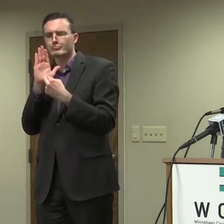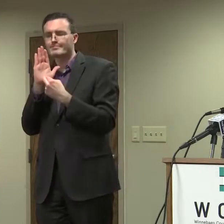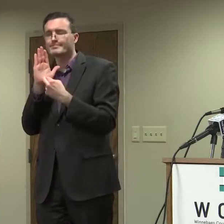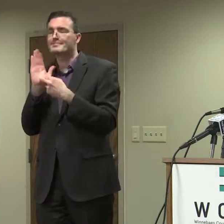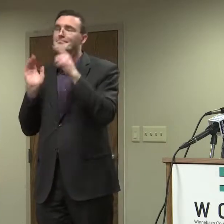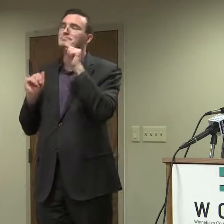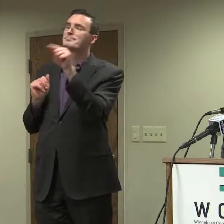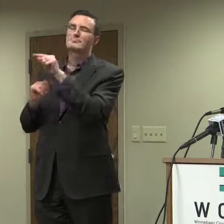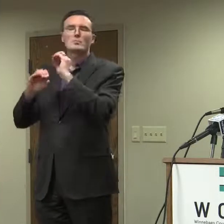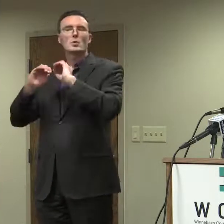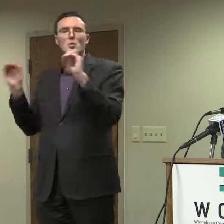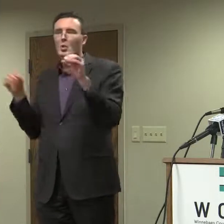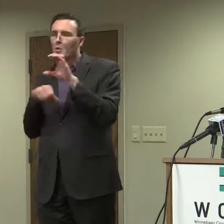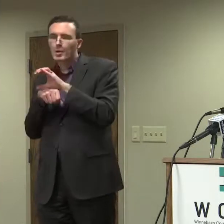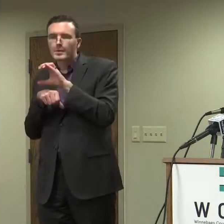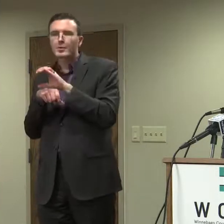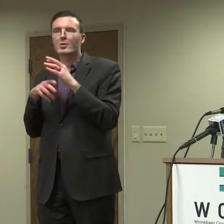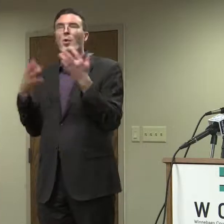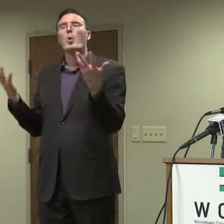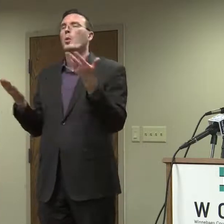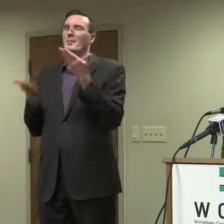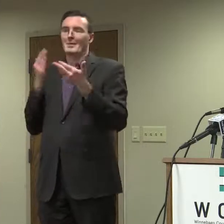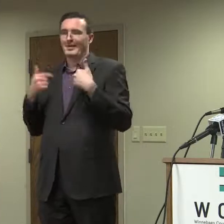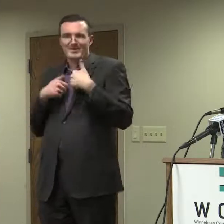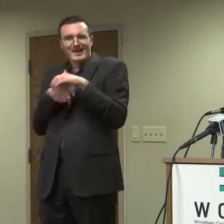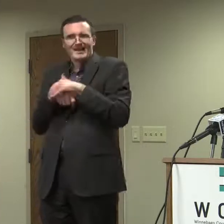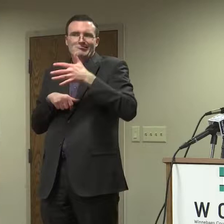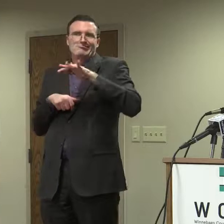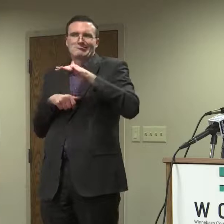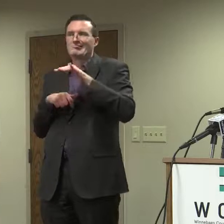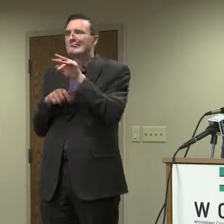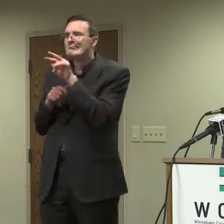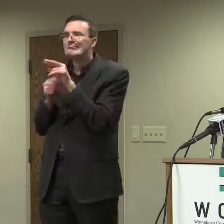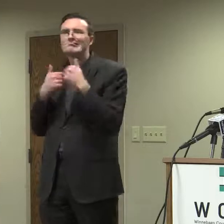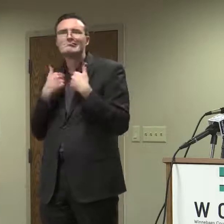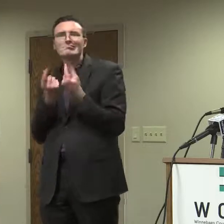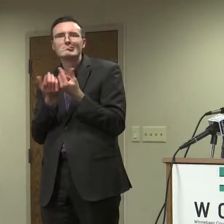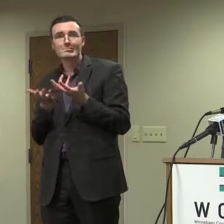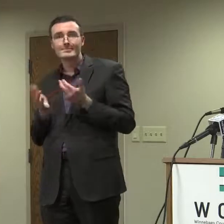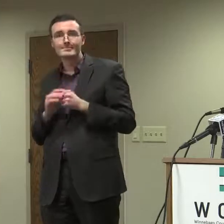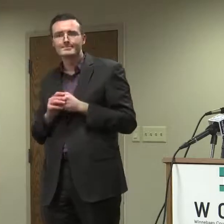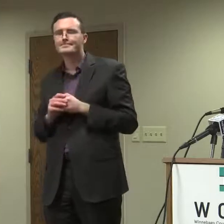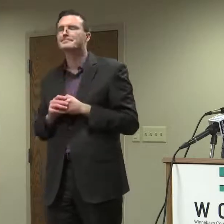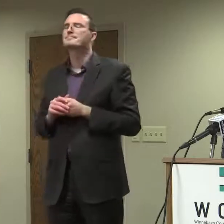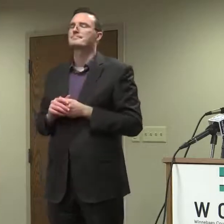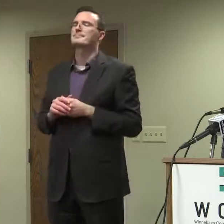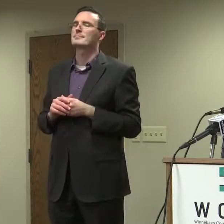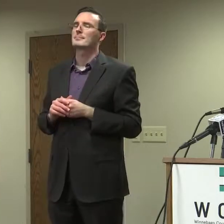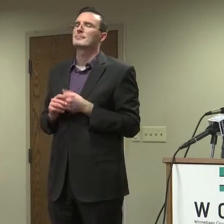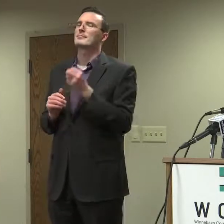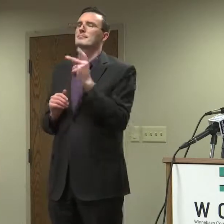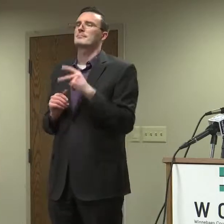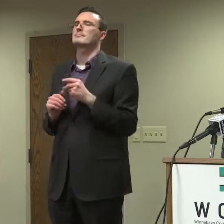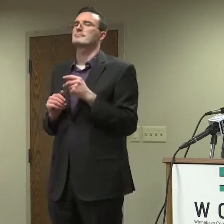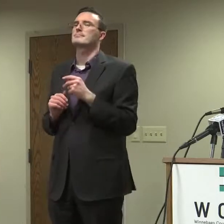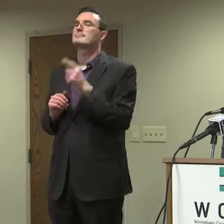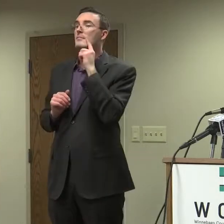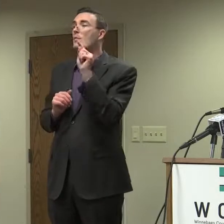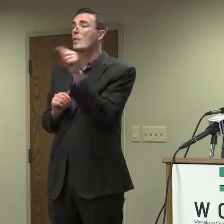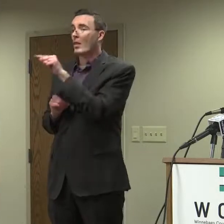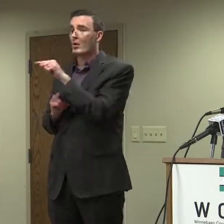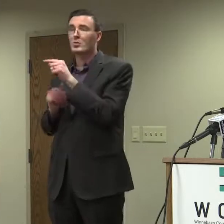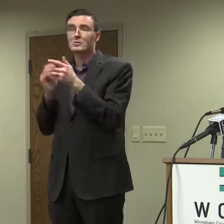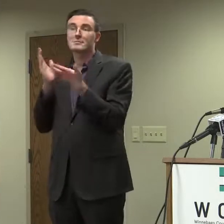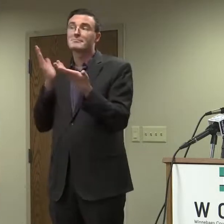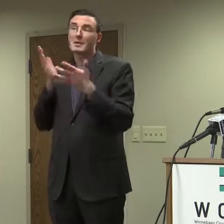to a computer or there's a language barrier there? What are their options? So there are a couple of options. The question is, what have we been doing about people who don't